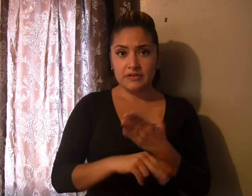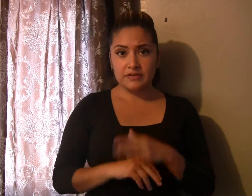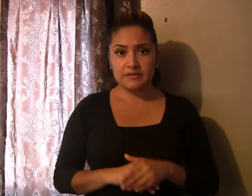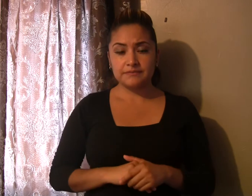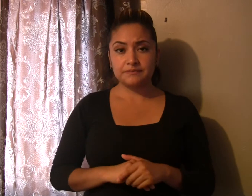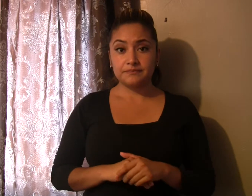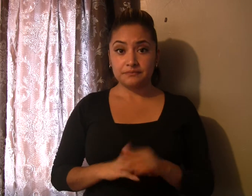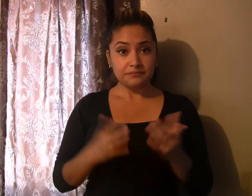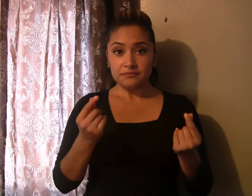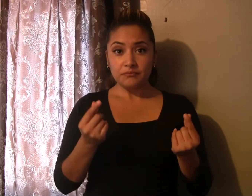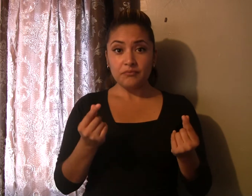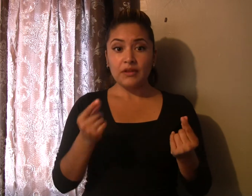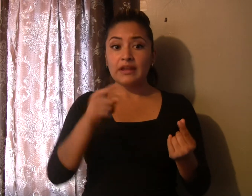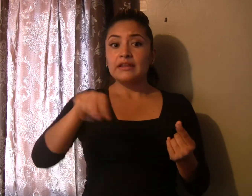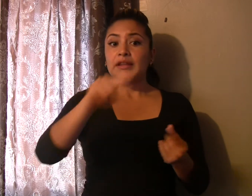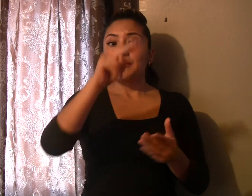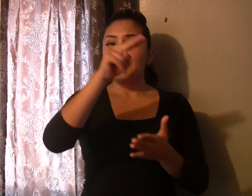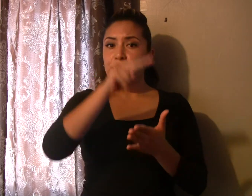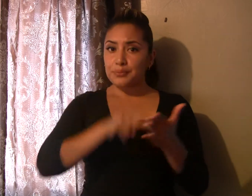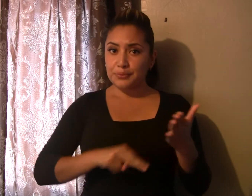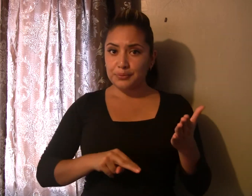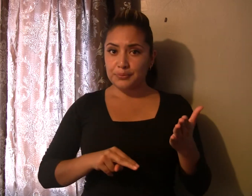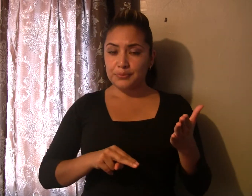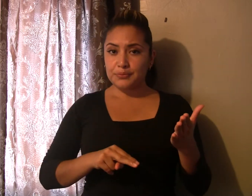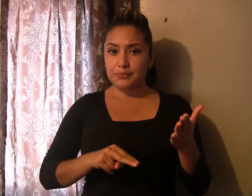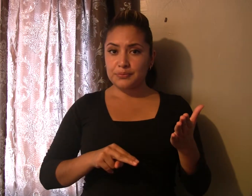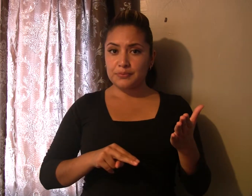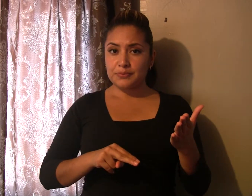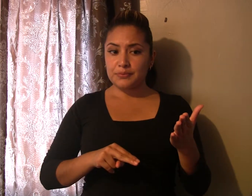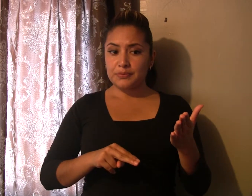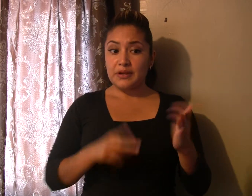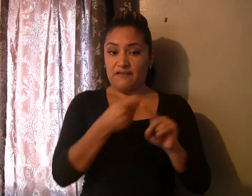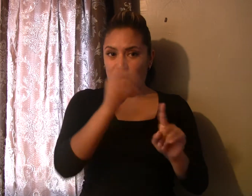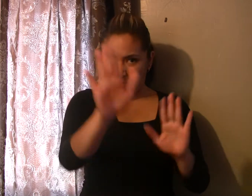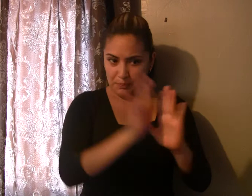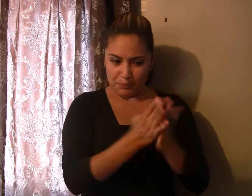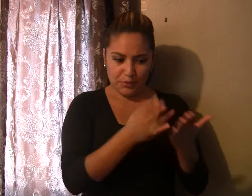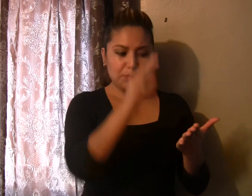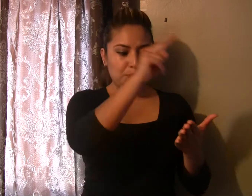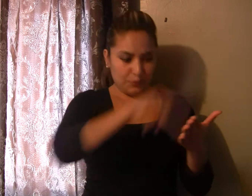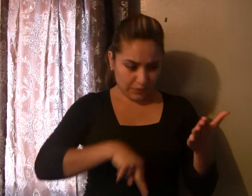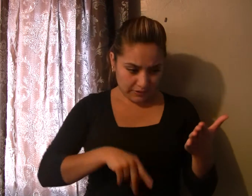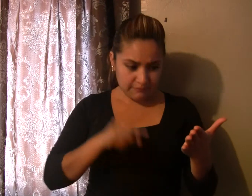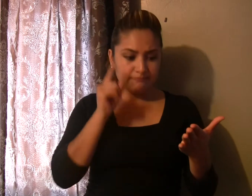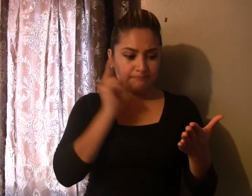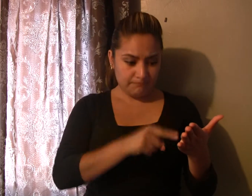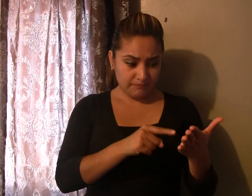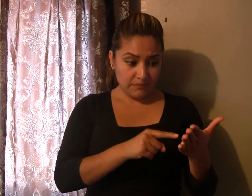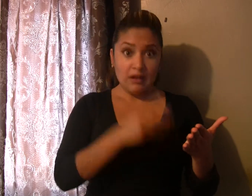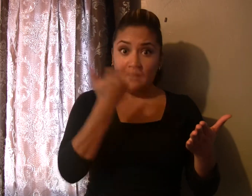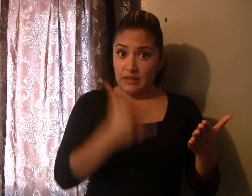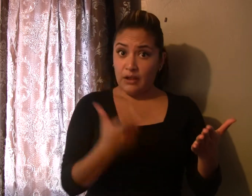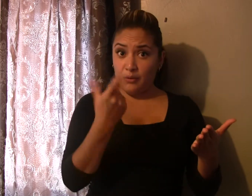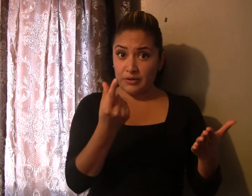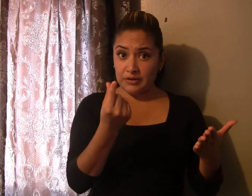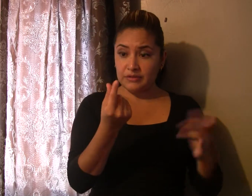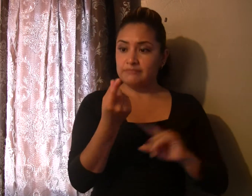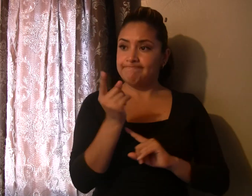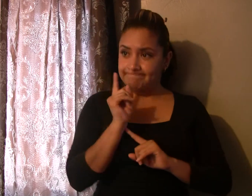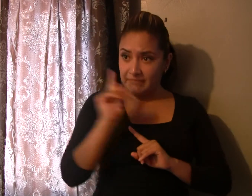something from our textbook, our regular reading skills textbook, and then to go find an article in the library, and I have them